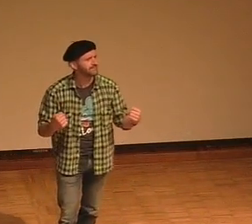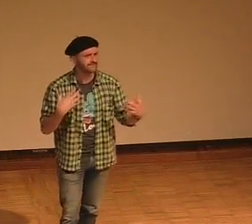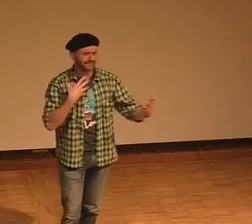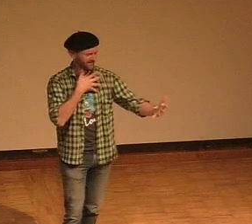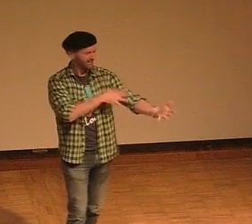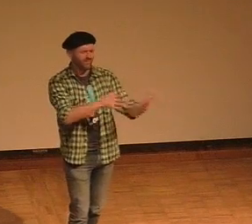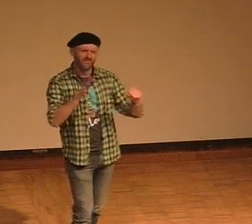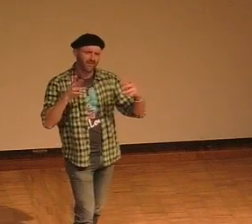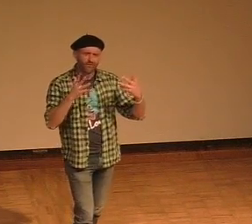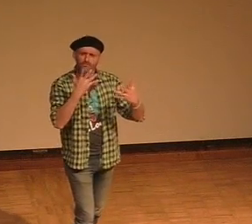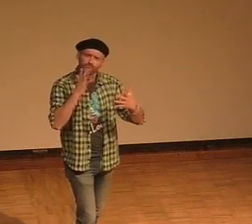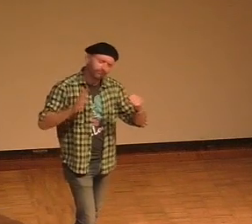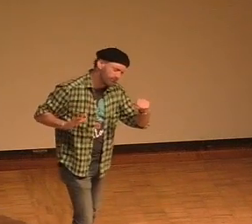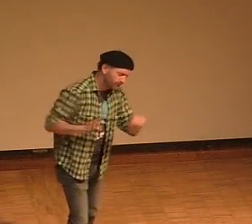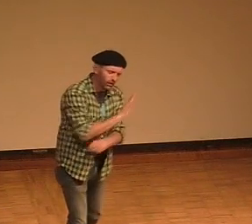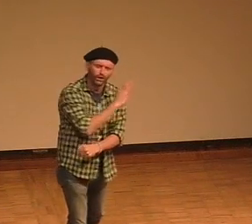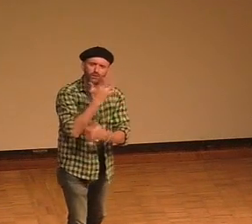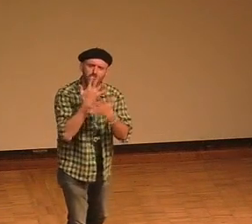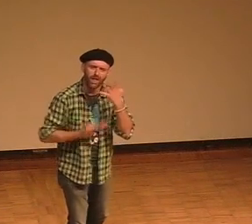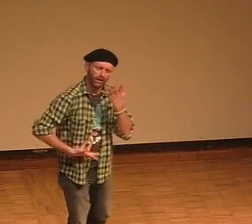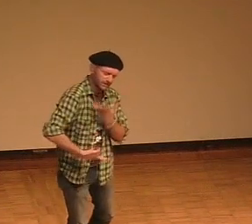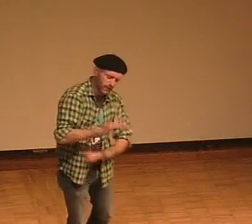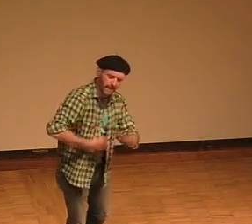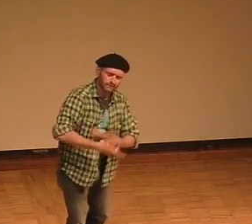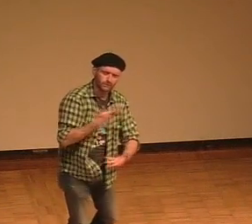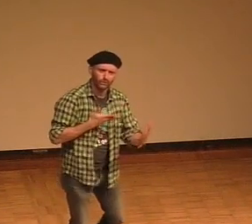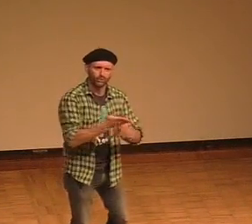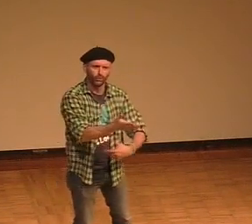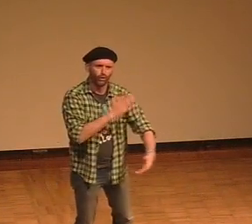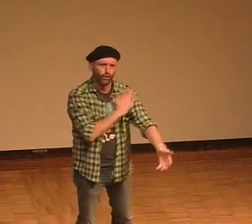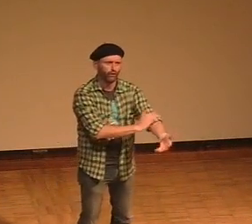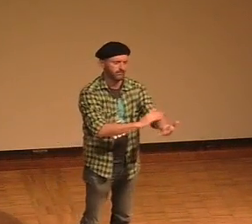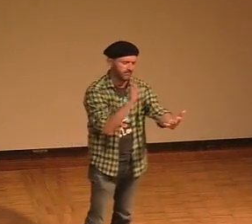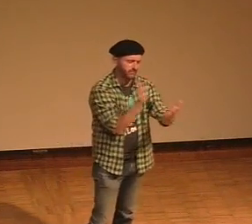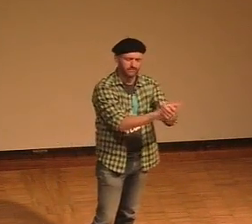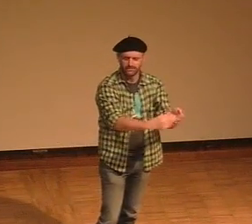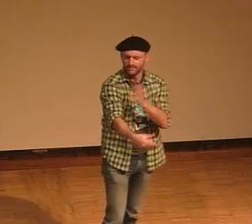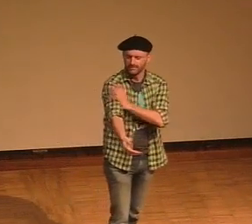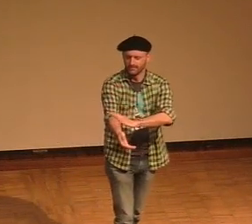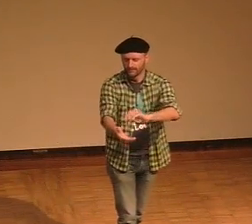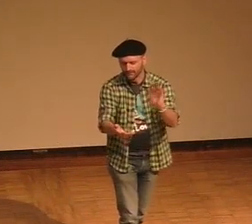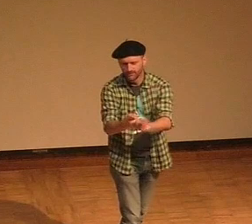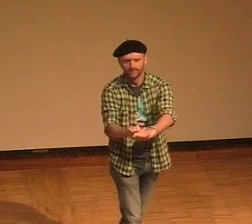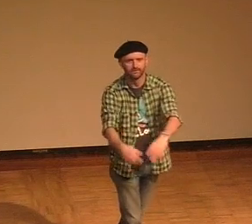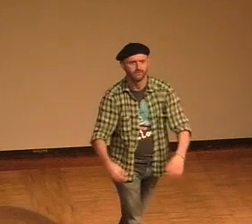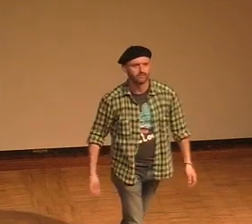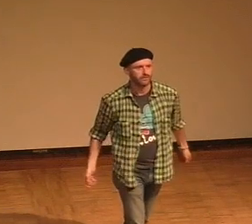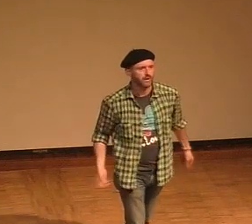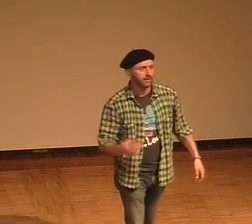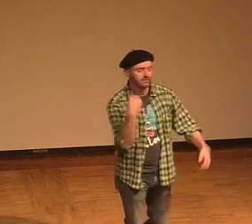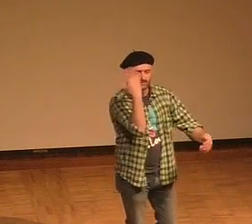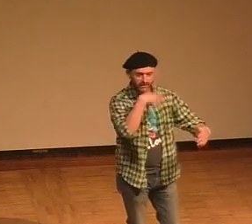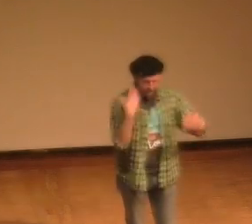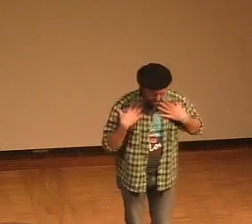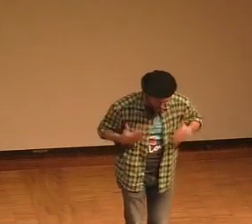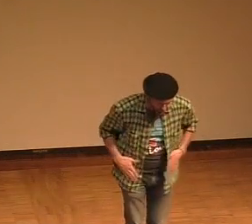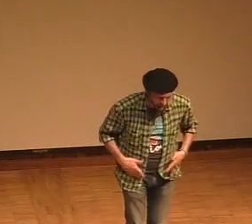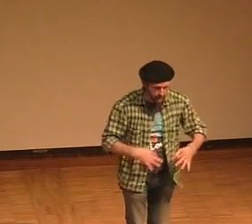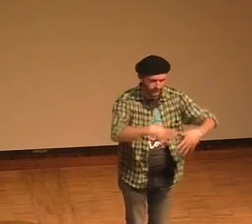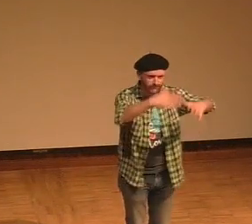signs, it's their full body, it's in their blood, it's through their arms and through their bodies, through their